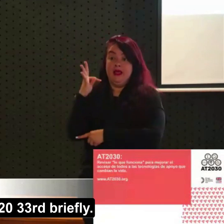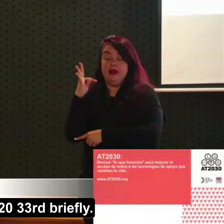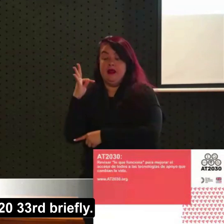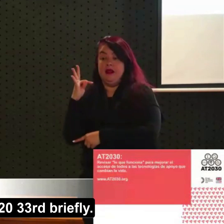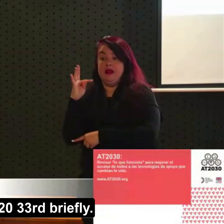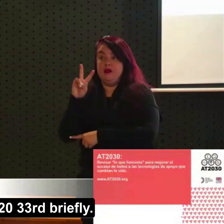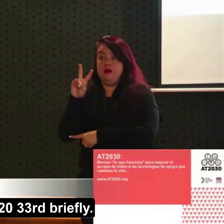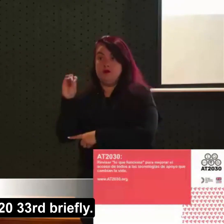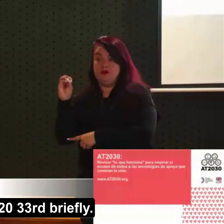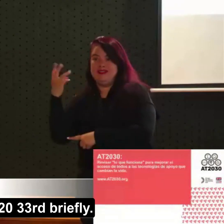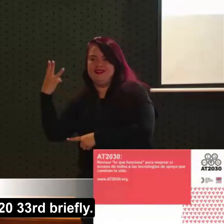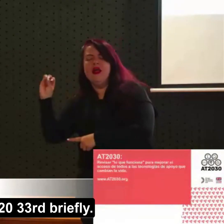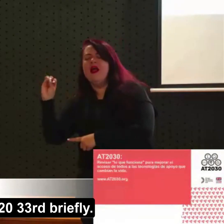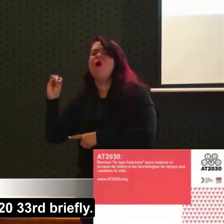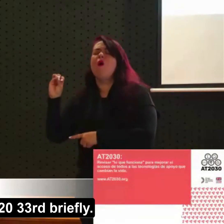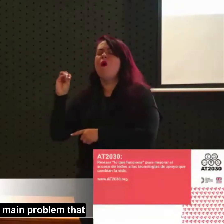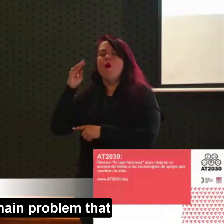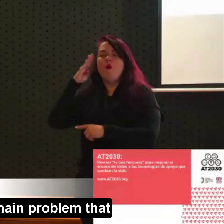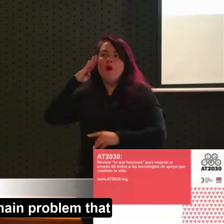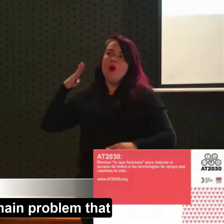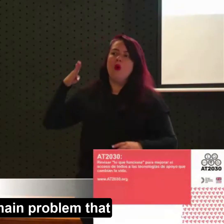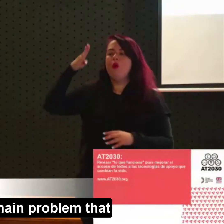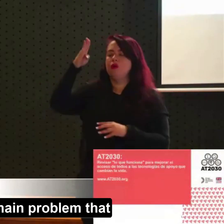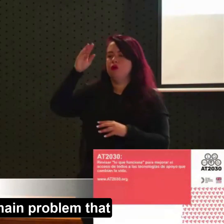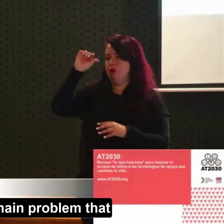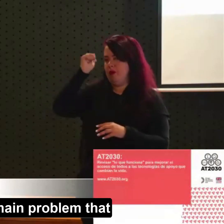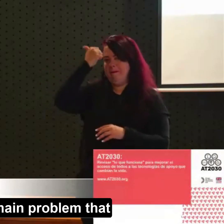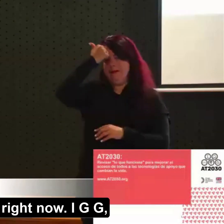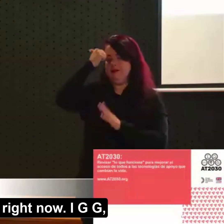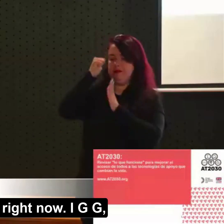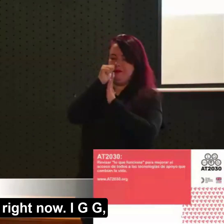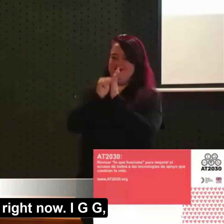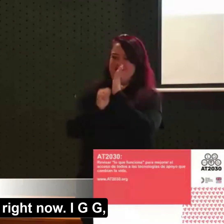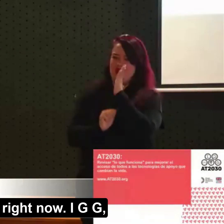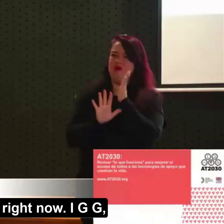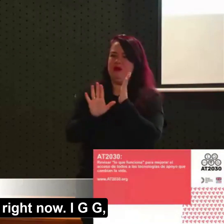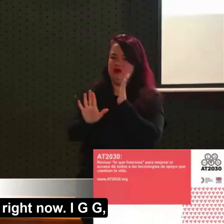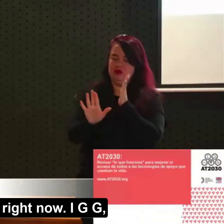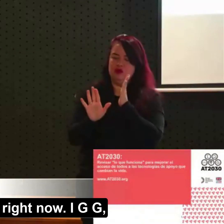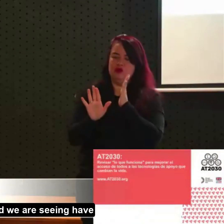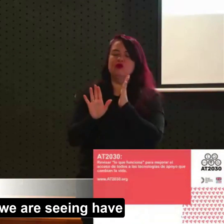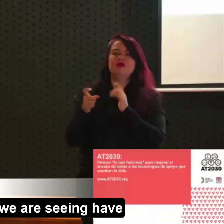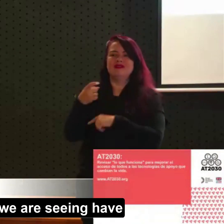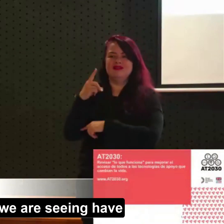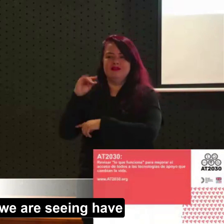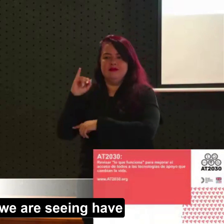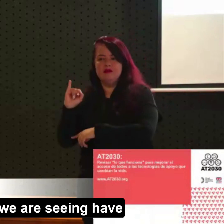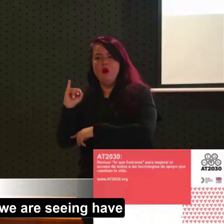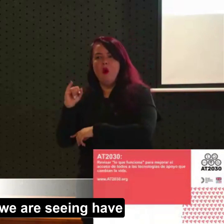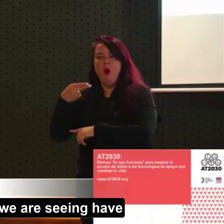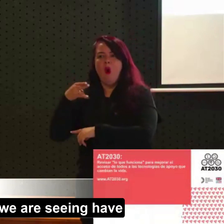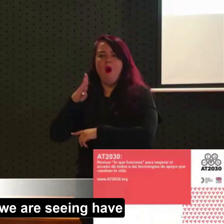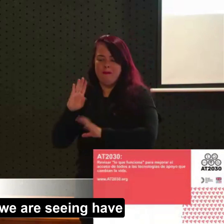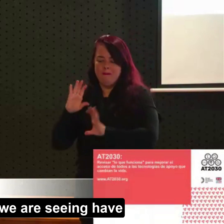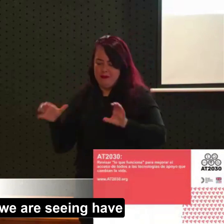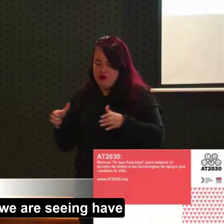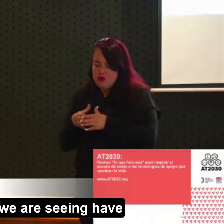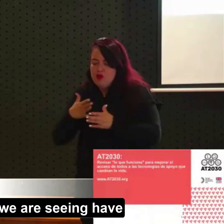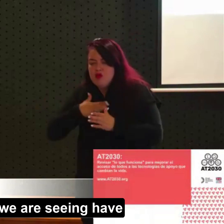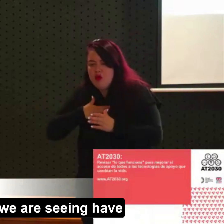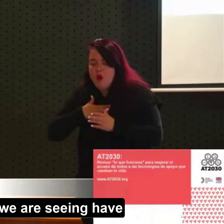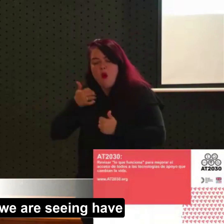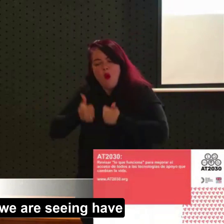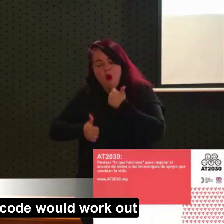And AT2030, very briefly, it is the main program that we have right now at GDI Hub. And